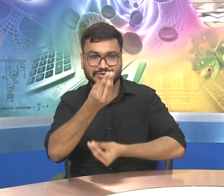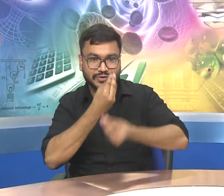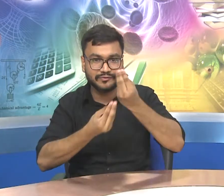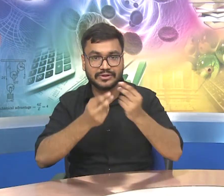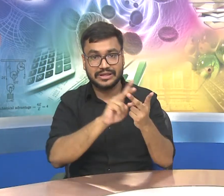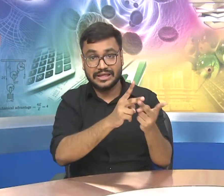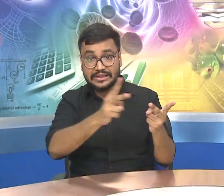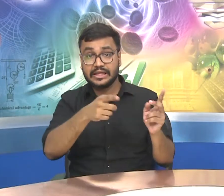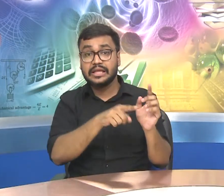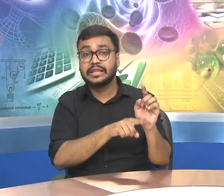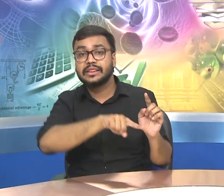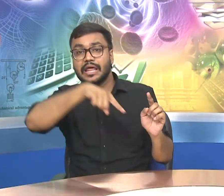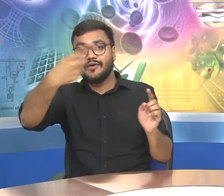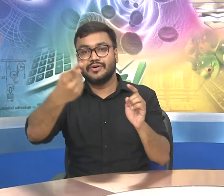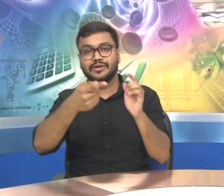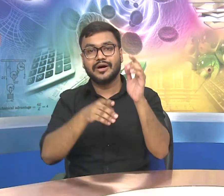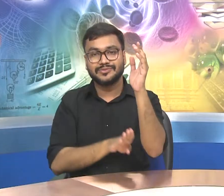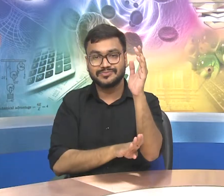does not come back.